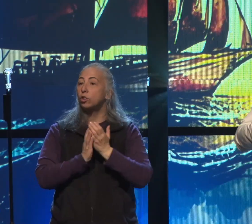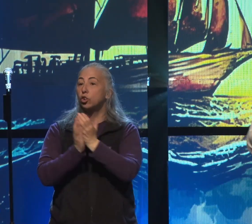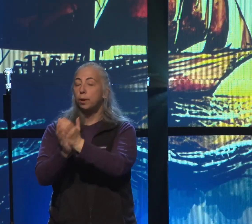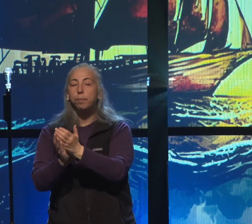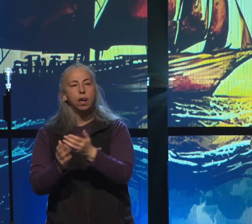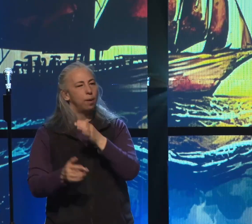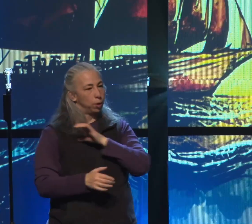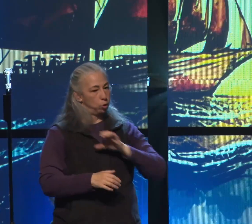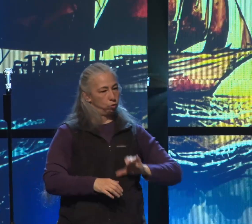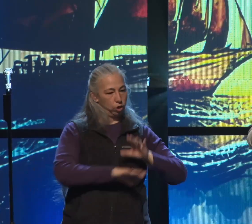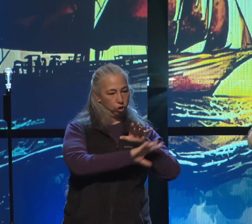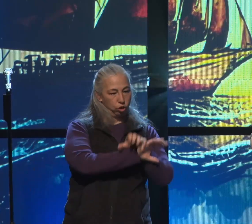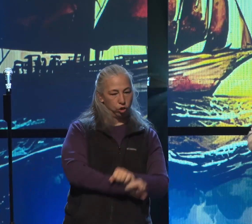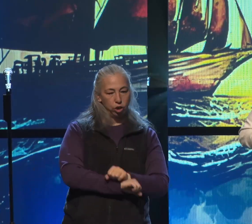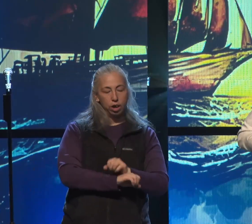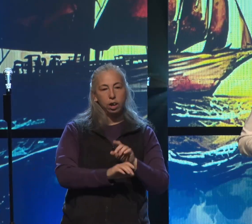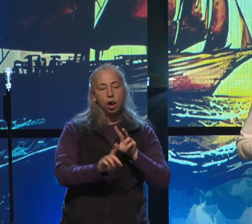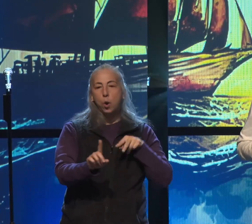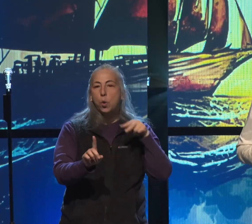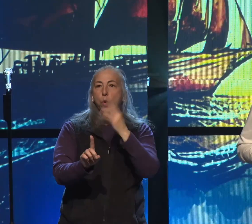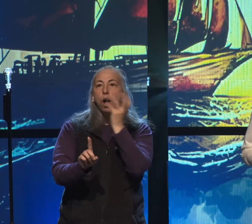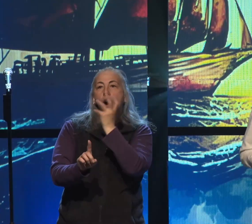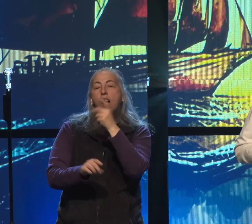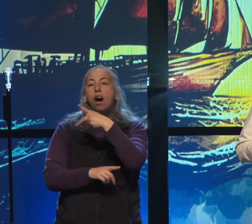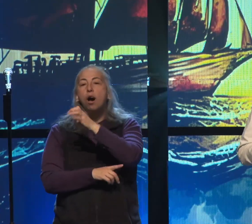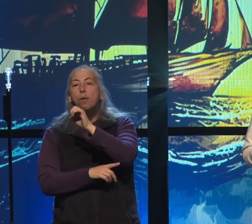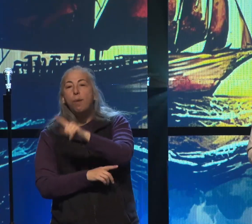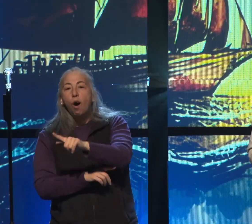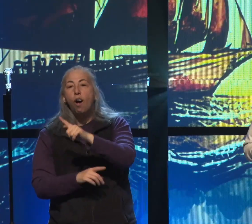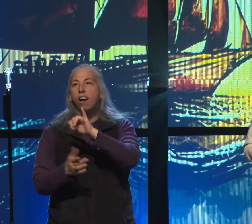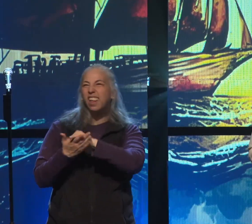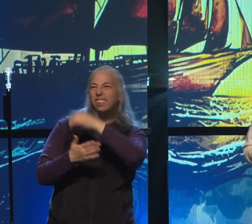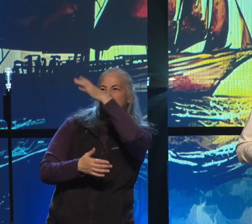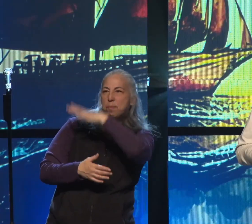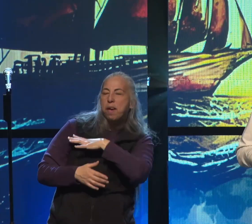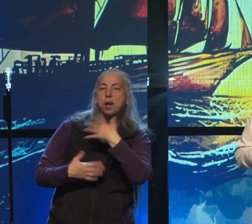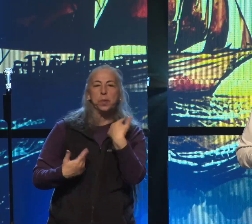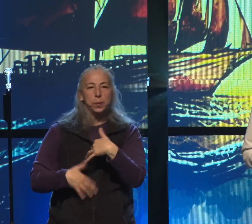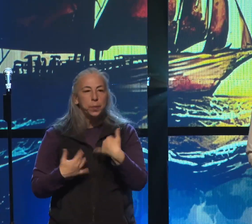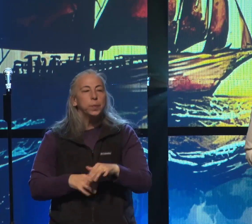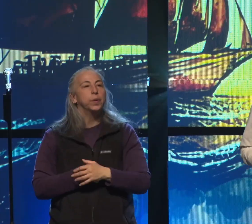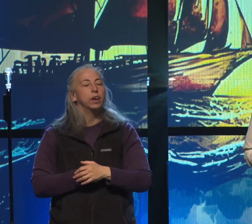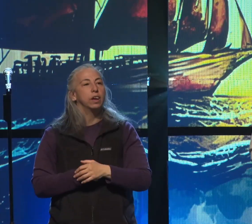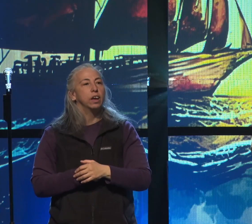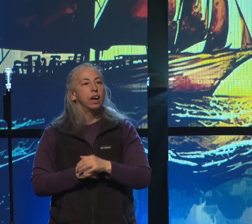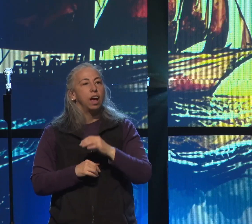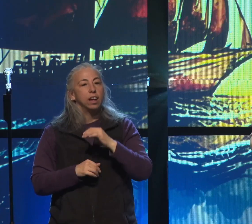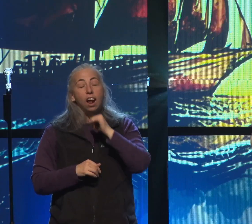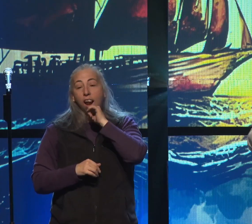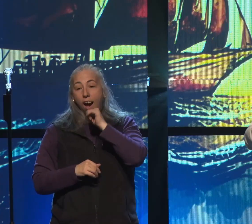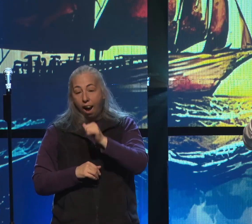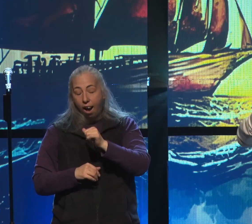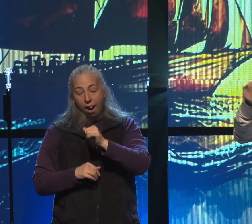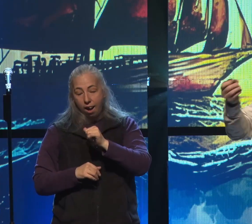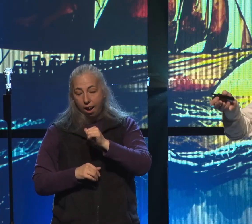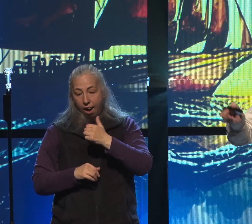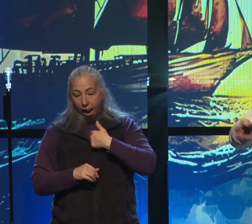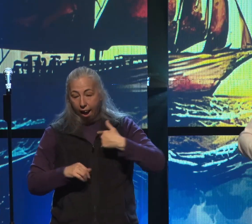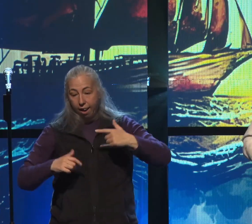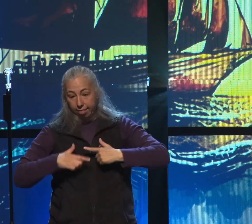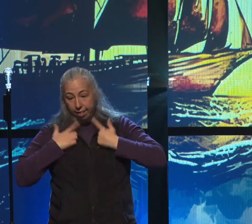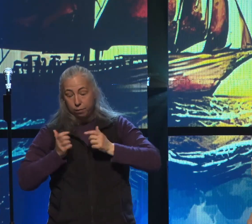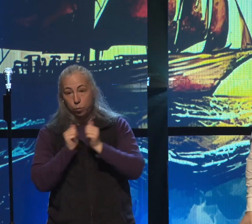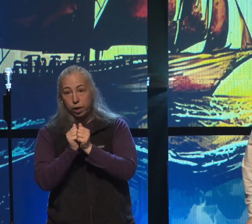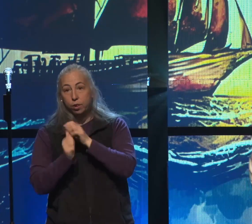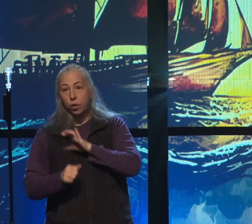look at Paul as like, he's the man, like I'm crucified with Christ. It's no longer I who lives, but Christ who lives within me. Like that feels like a big